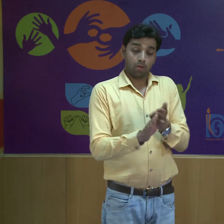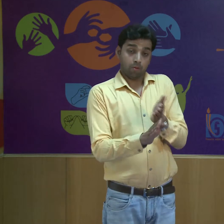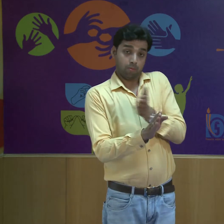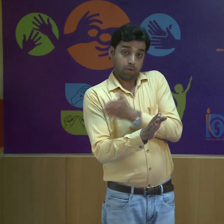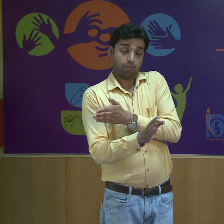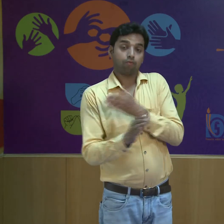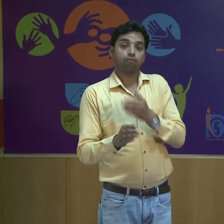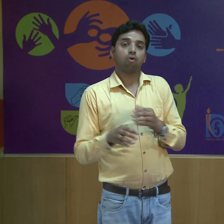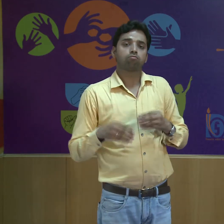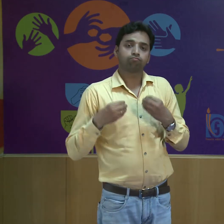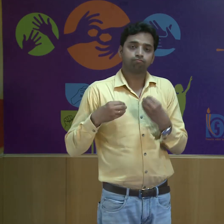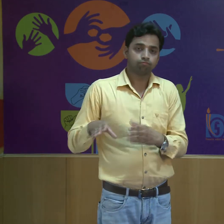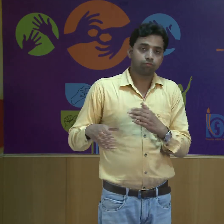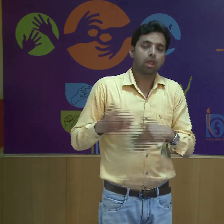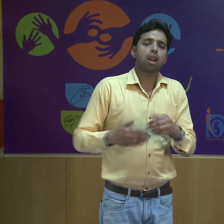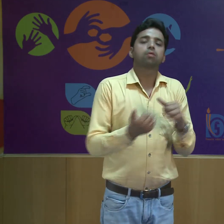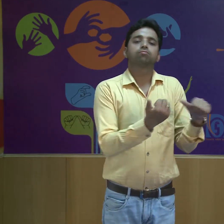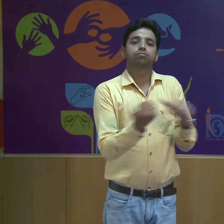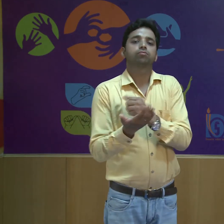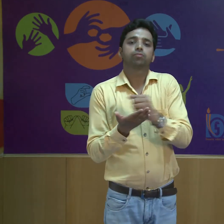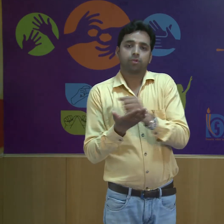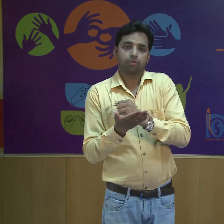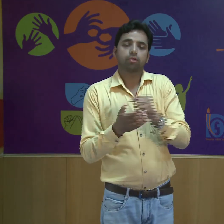Before leaving, let us revise the lesson.